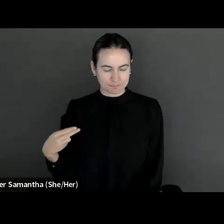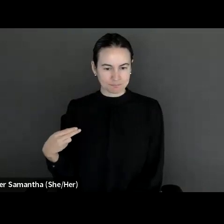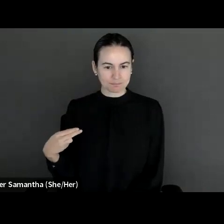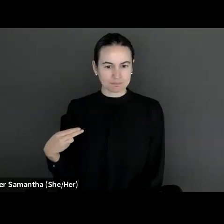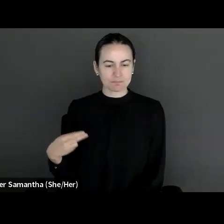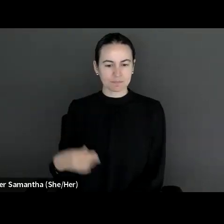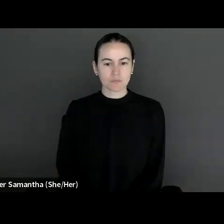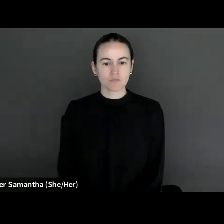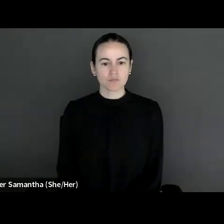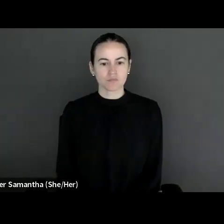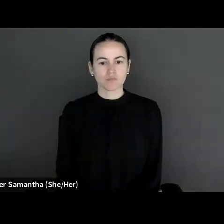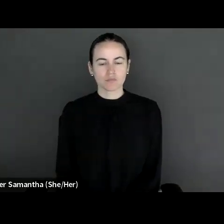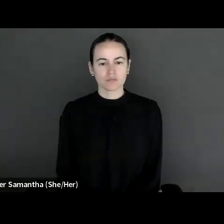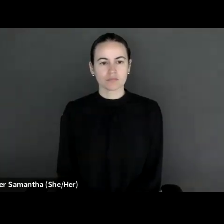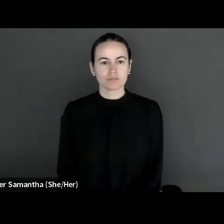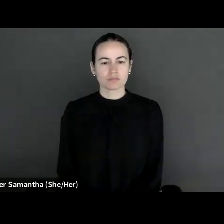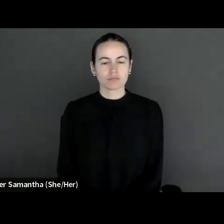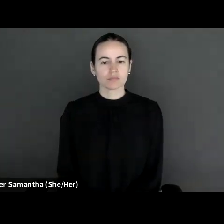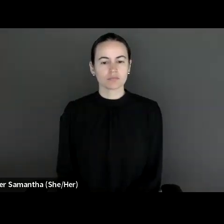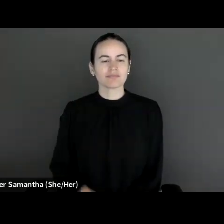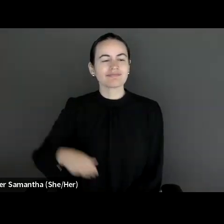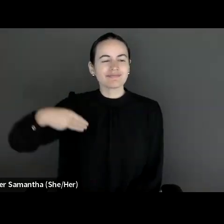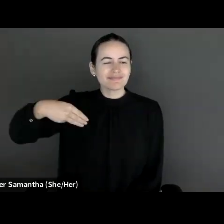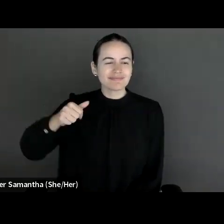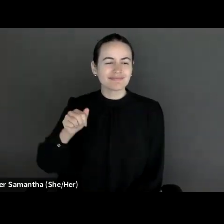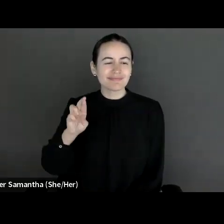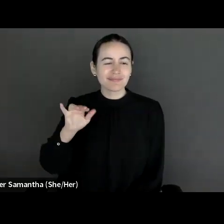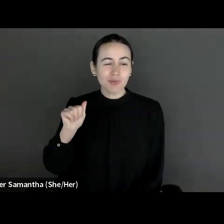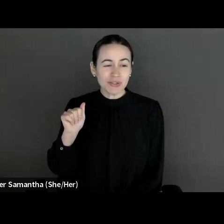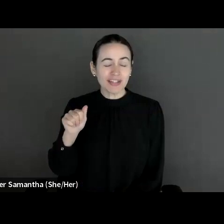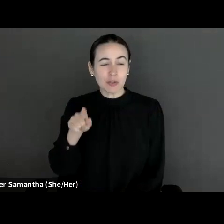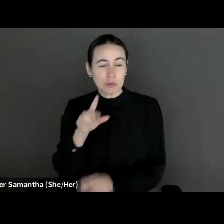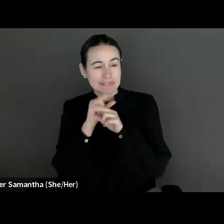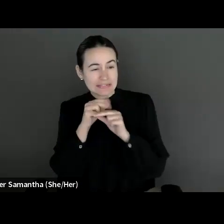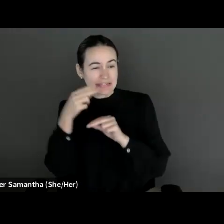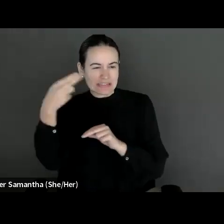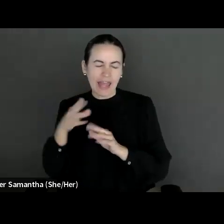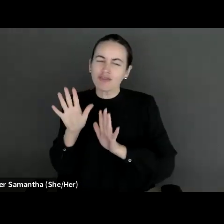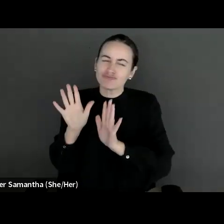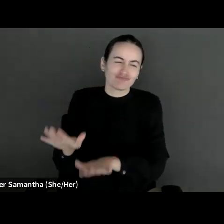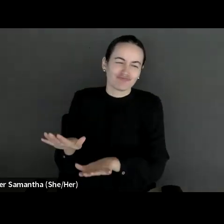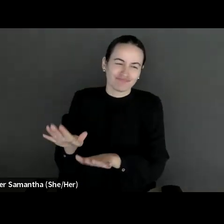Maria, no worries about the pronunciation. Mine would be pretty bad for Italian names. So,